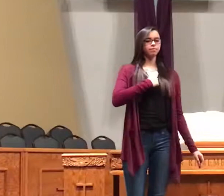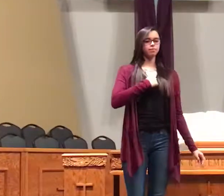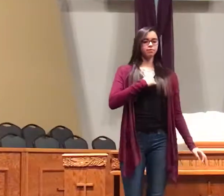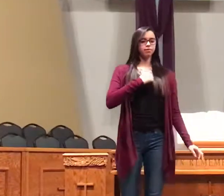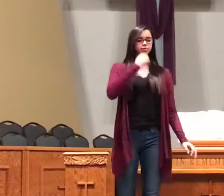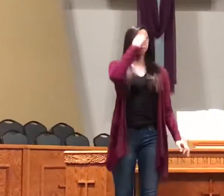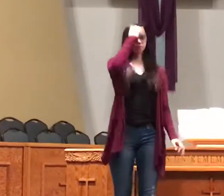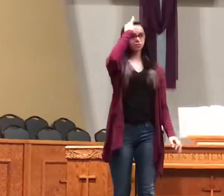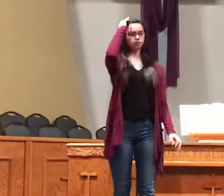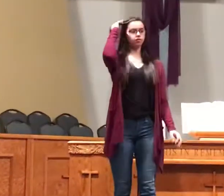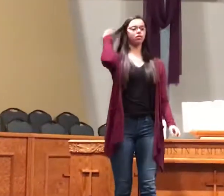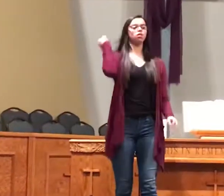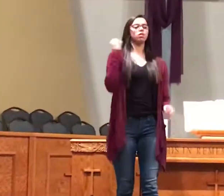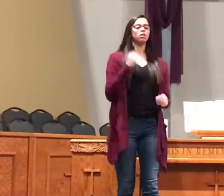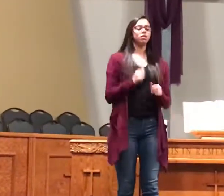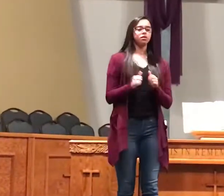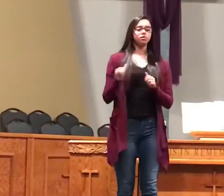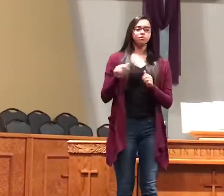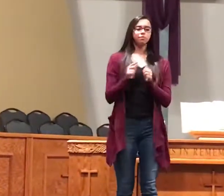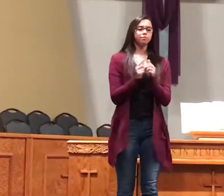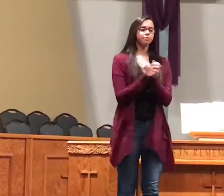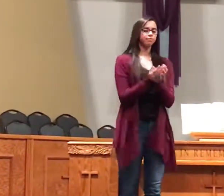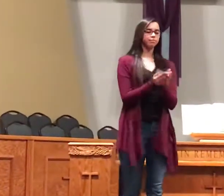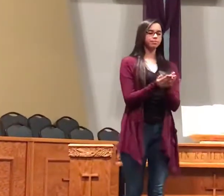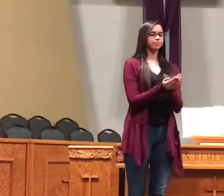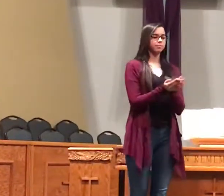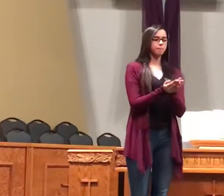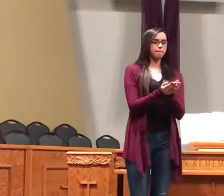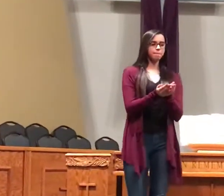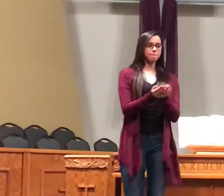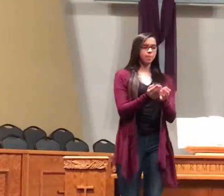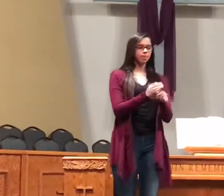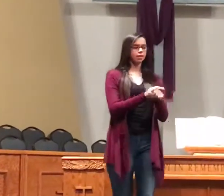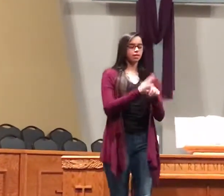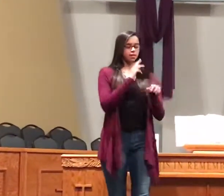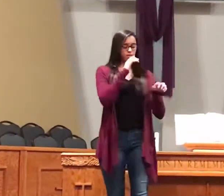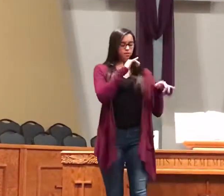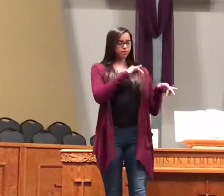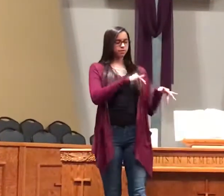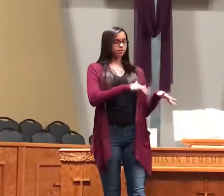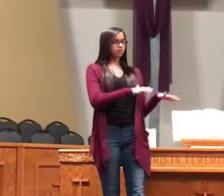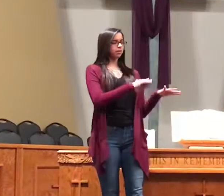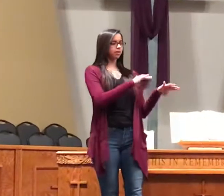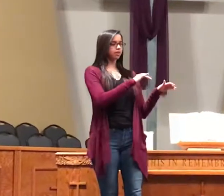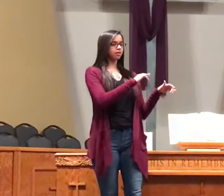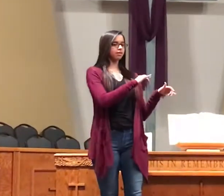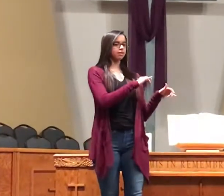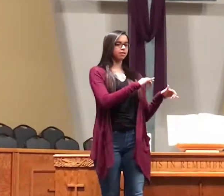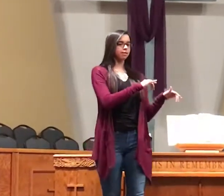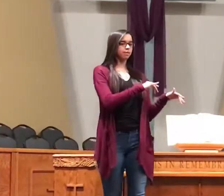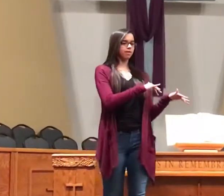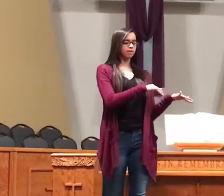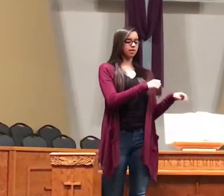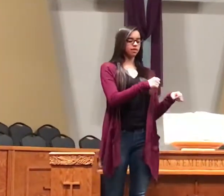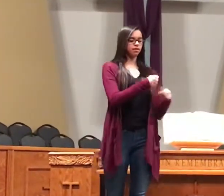me. Like a small boat on the ocean,